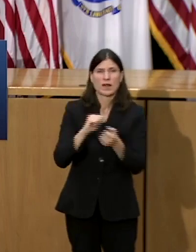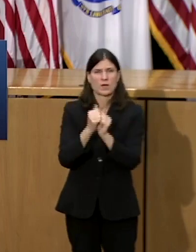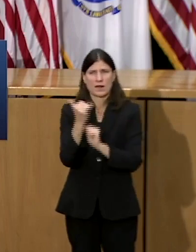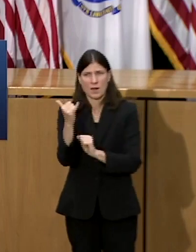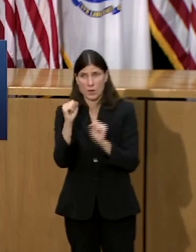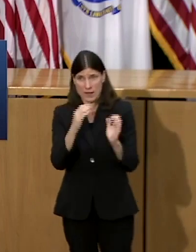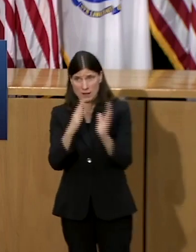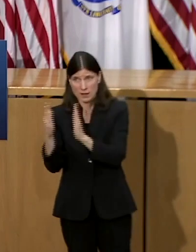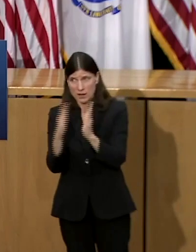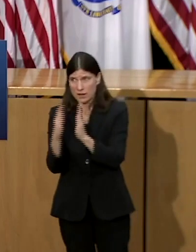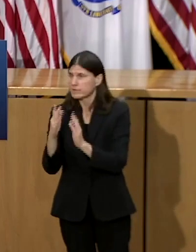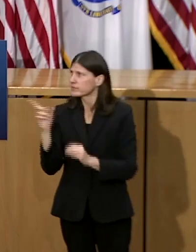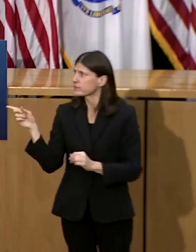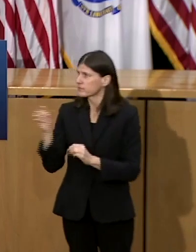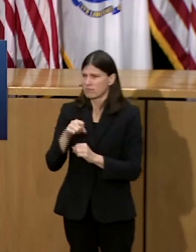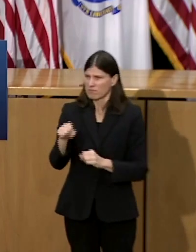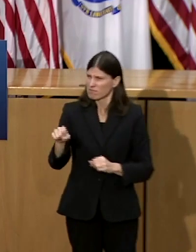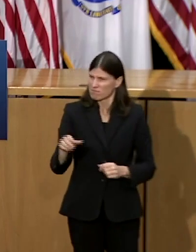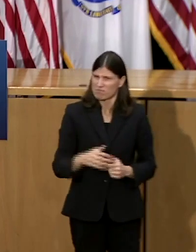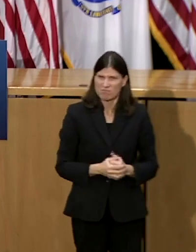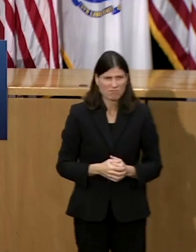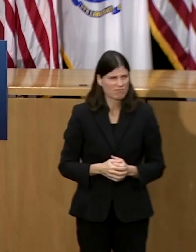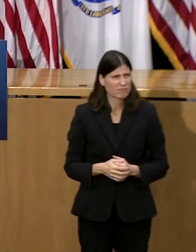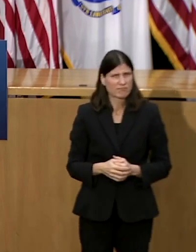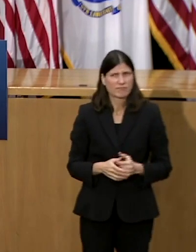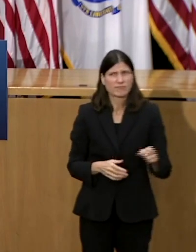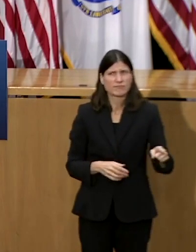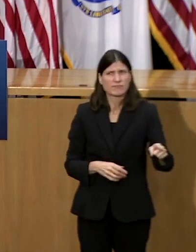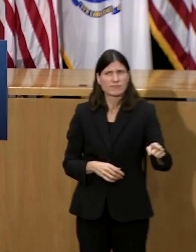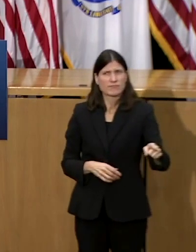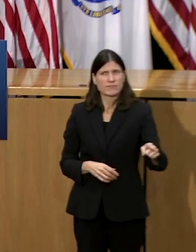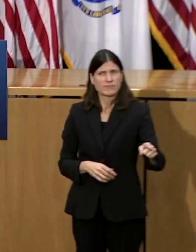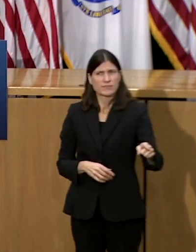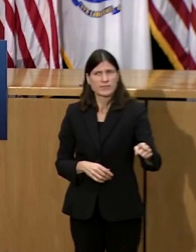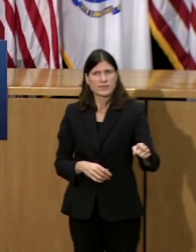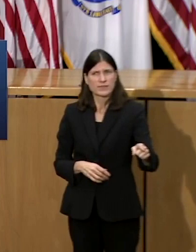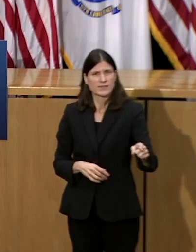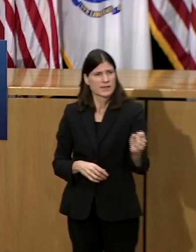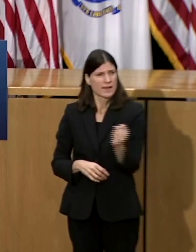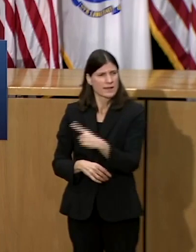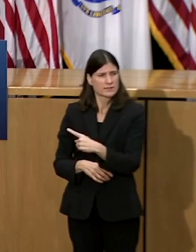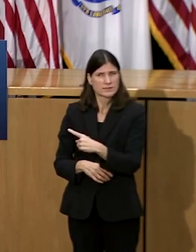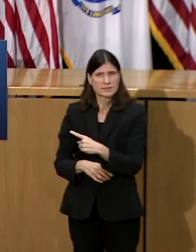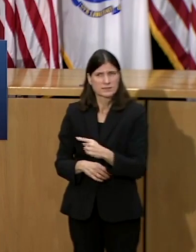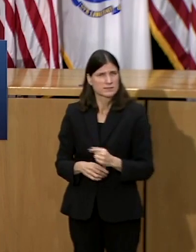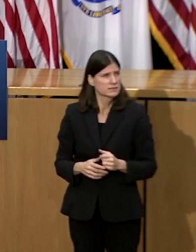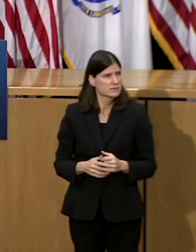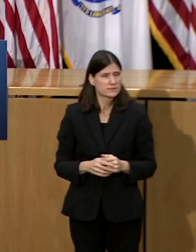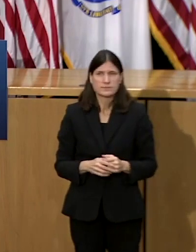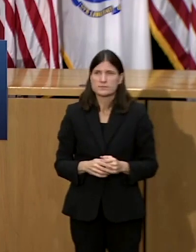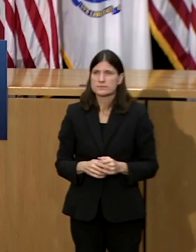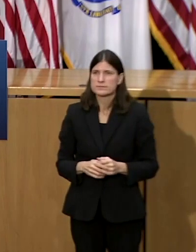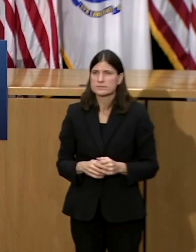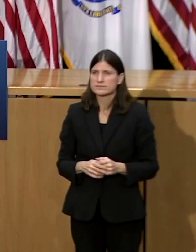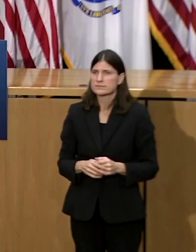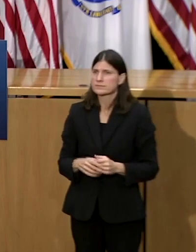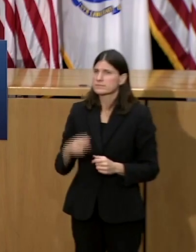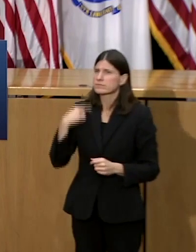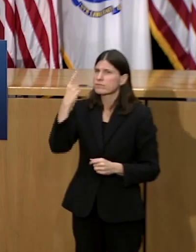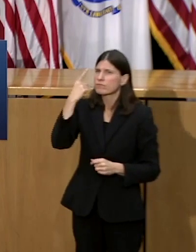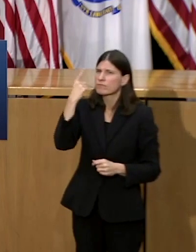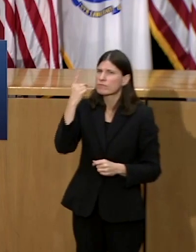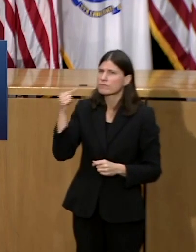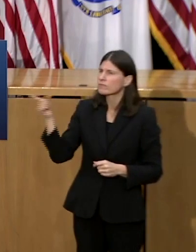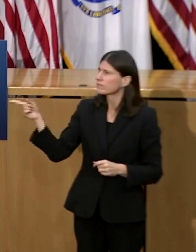follow these rules and instead opt to continue remote learning or staying hybrid if they don't qualify for hybrid learning? I think